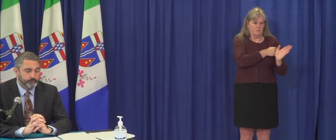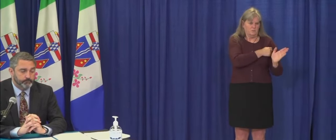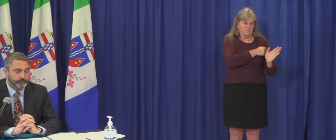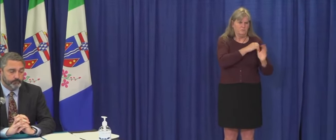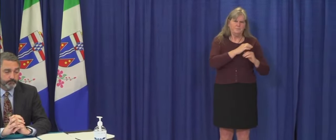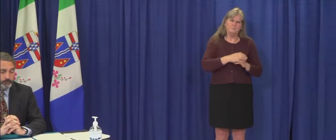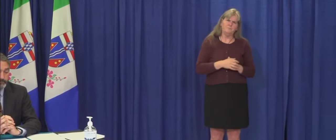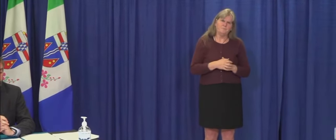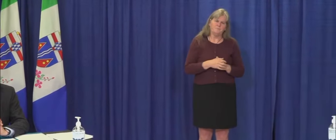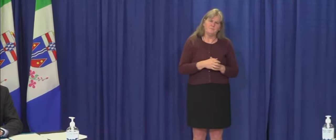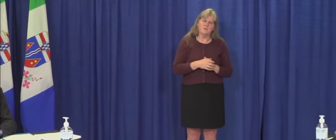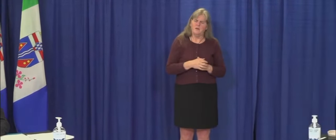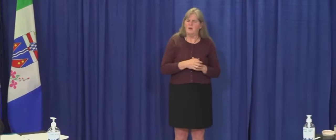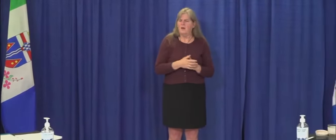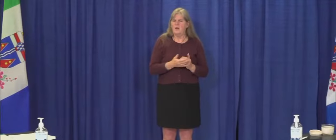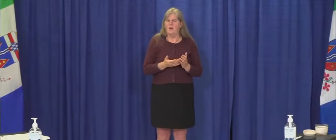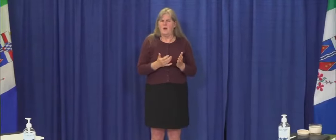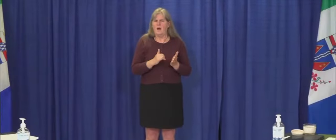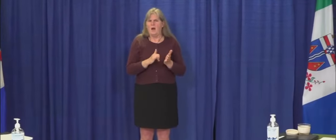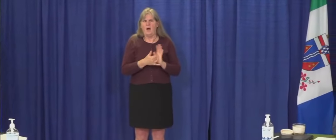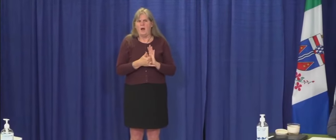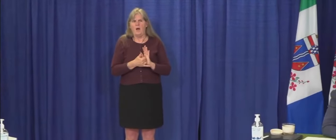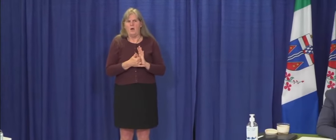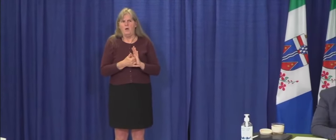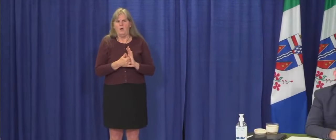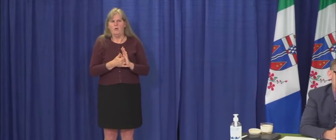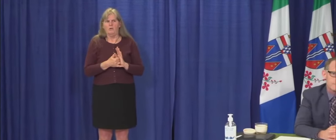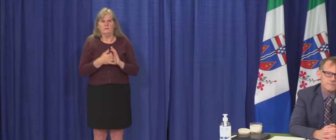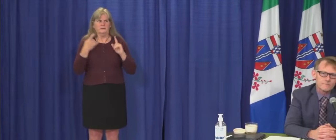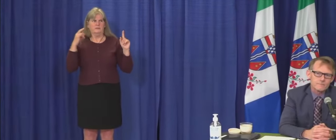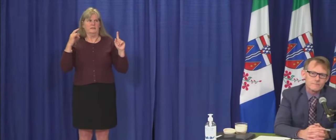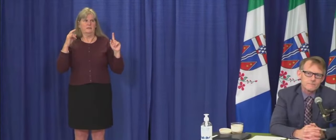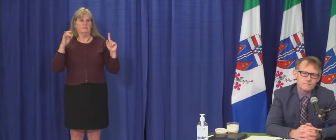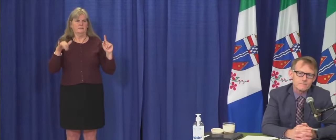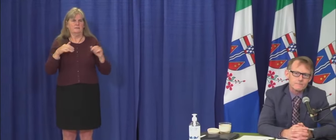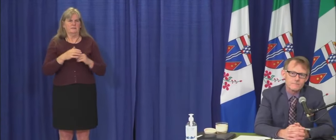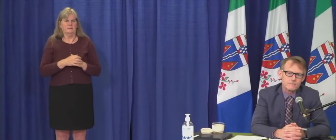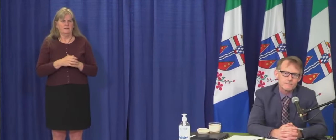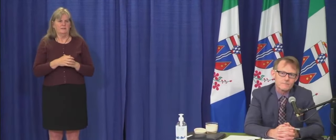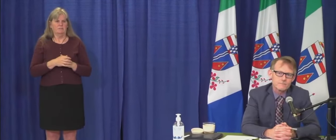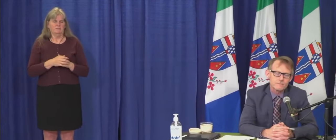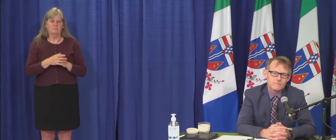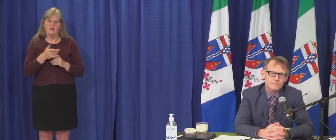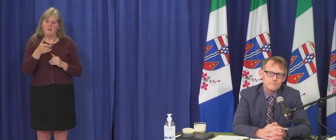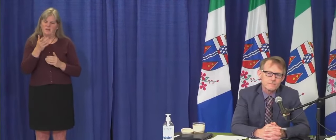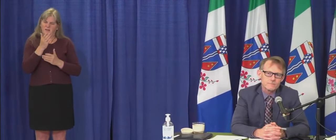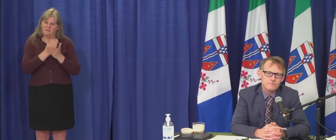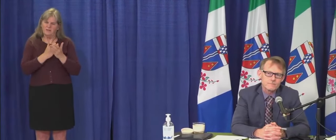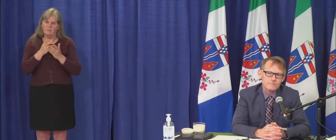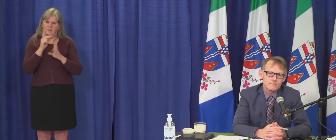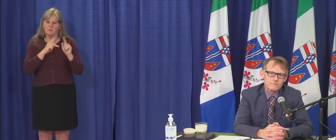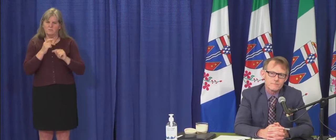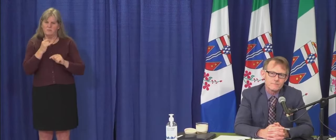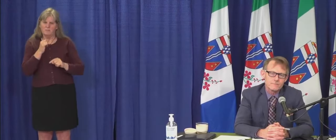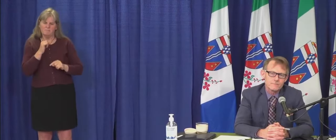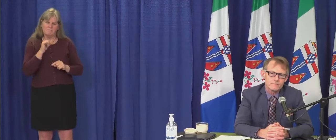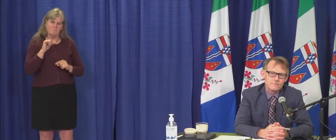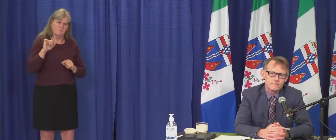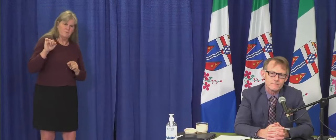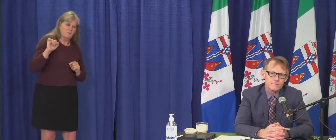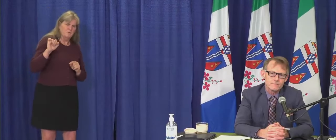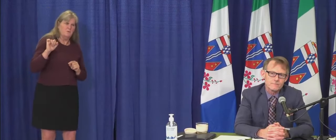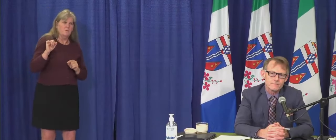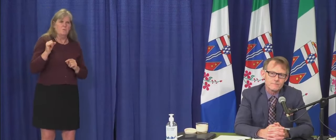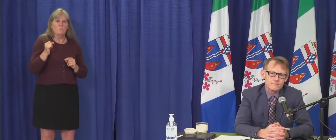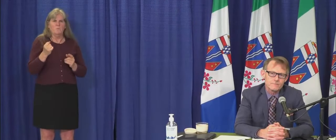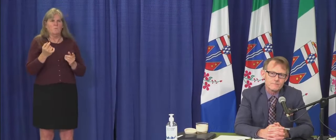How do you propose to do this? These will be the more hardcore resistant people to the vaccine. Are you going to need